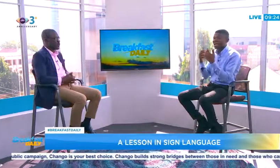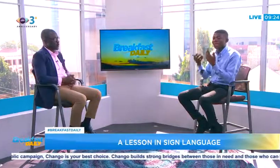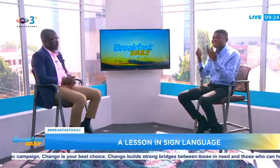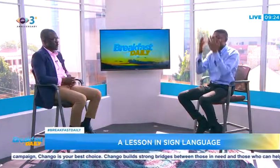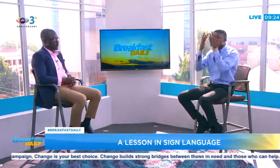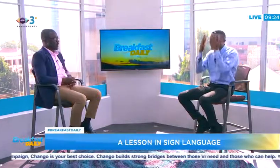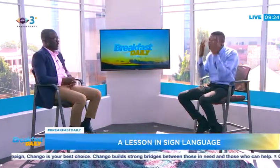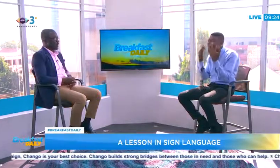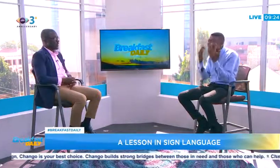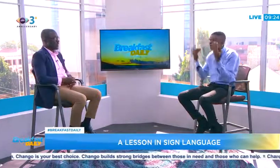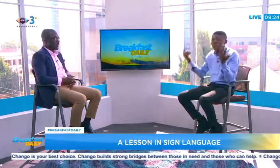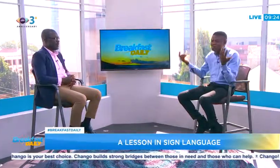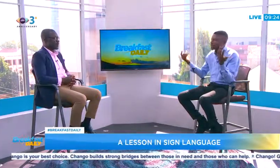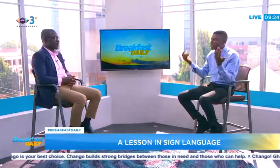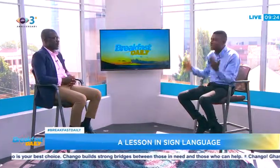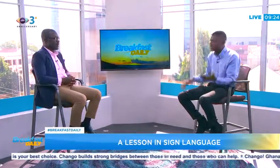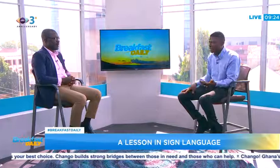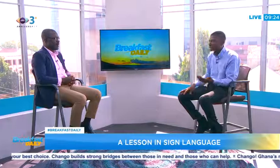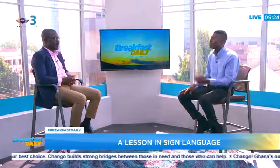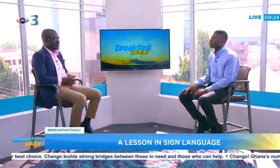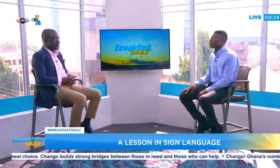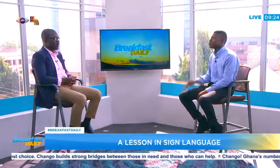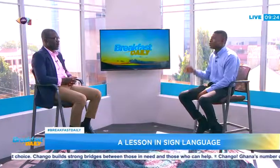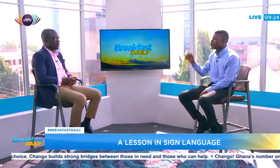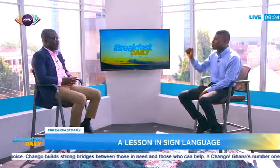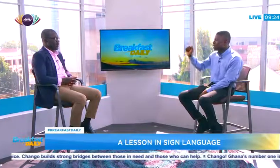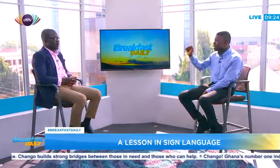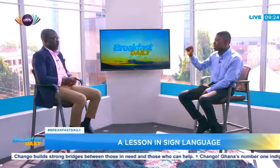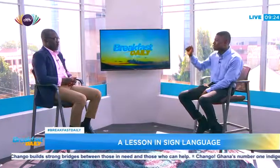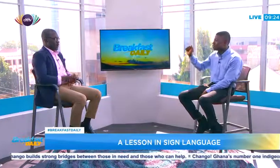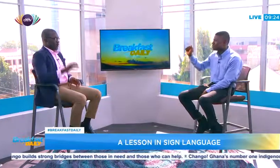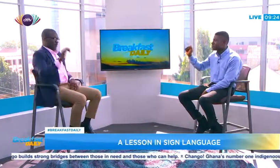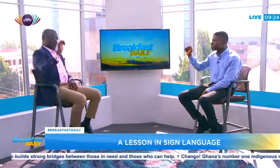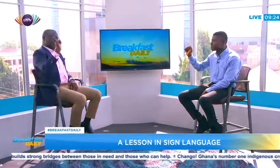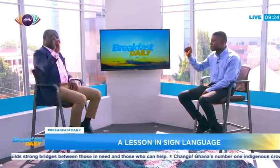can't okay. say I'm sad. What Yeah, shows and be I'm smiling. sad? Yeah. Okay. So A,